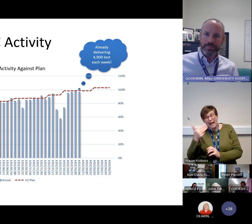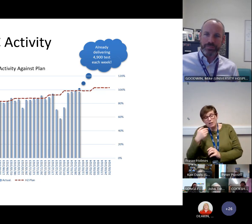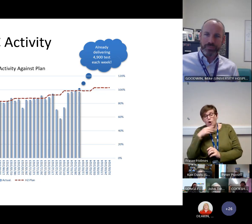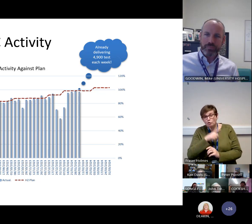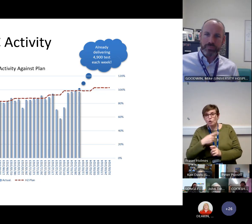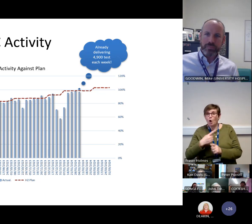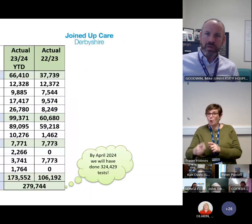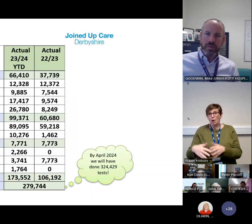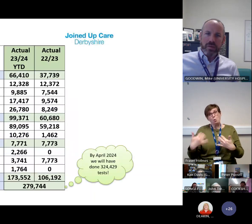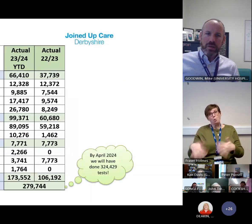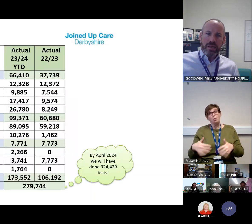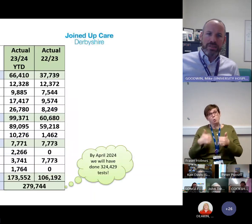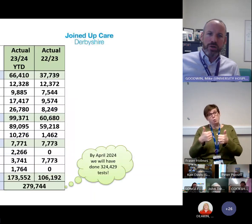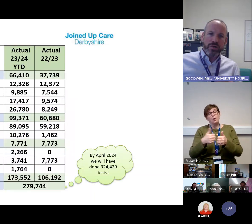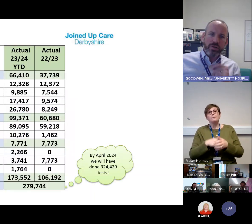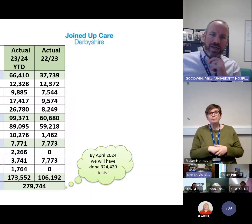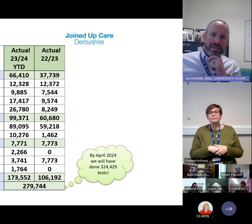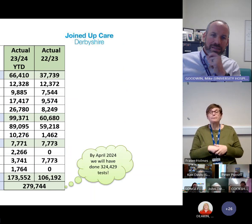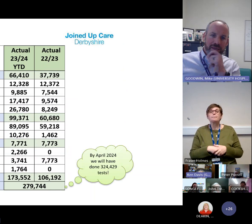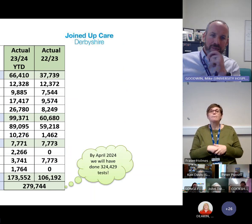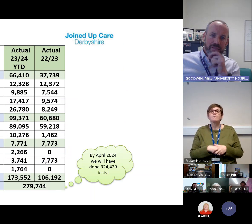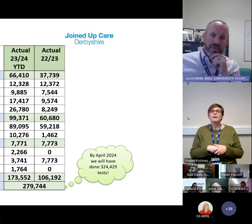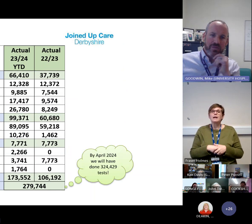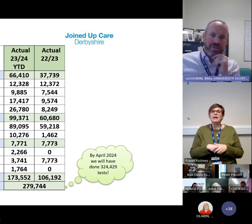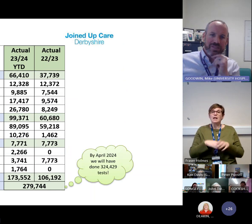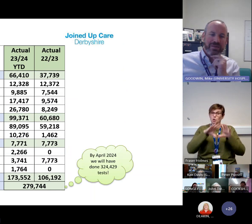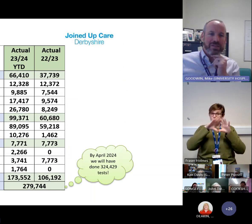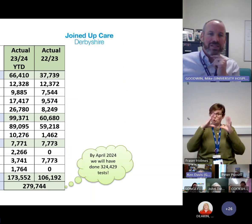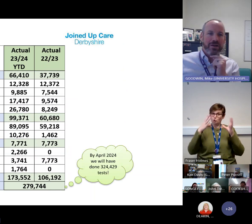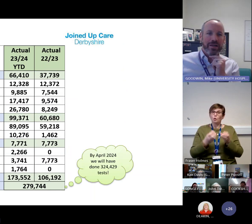second. And in total, that's